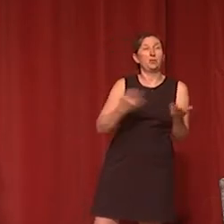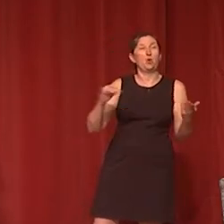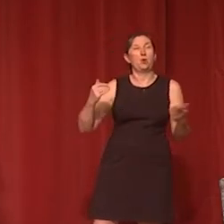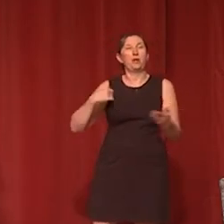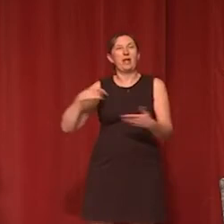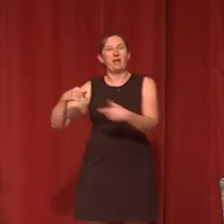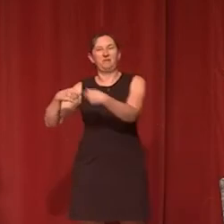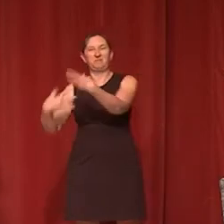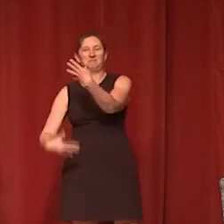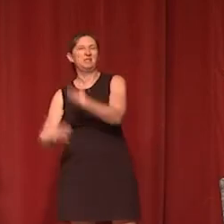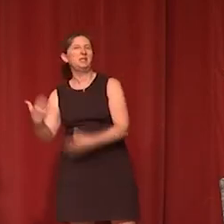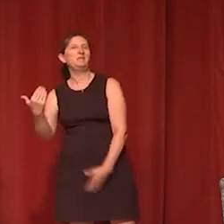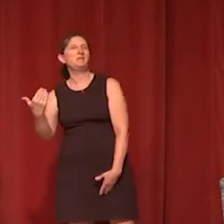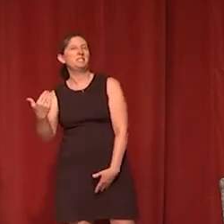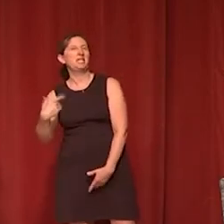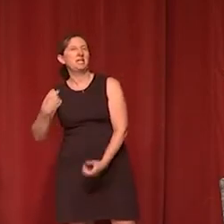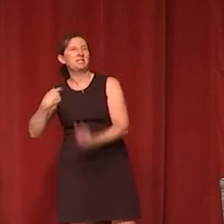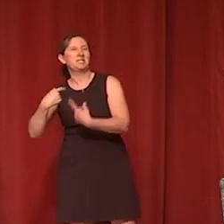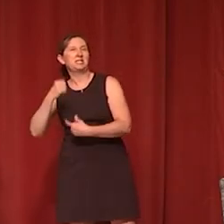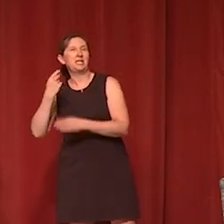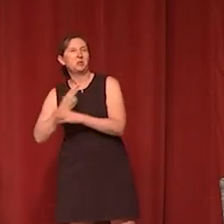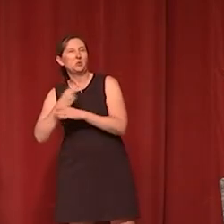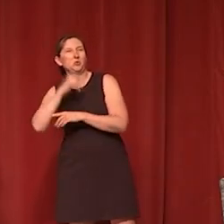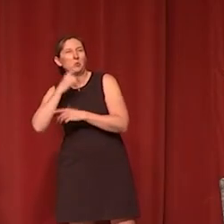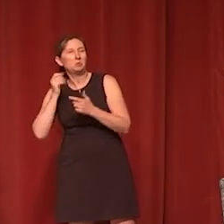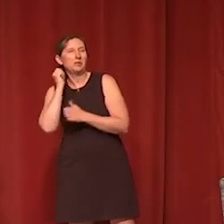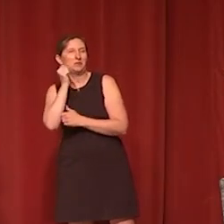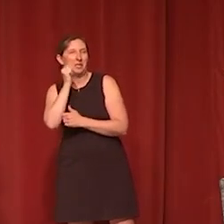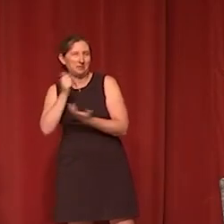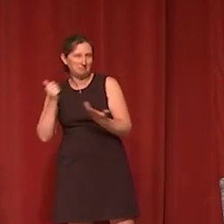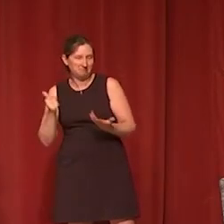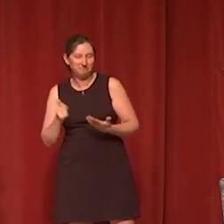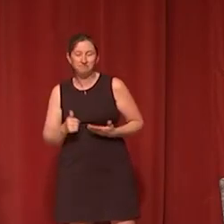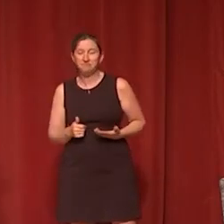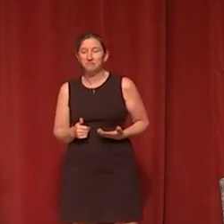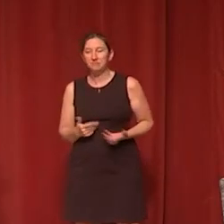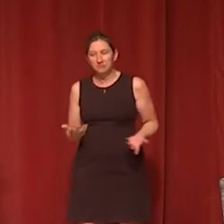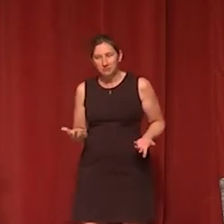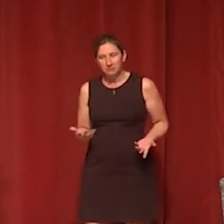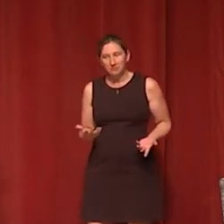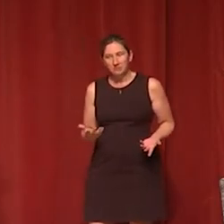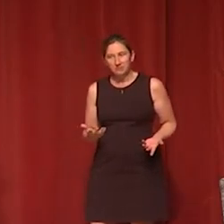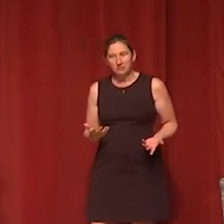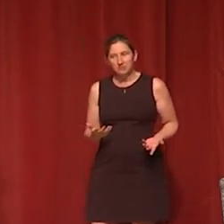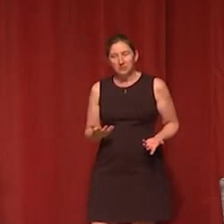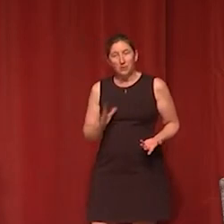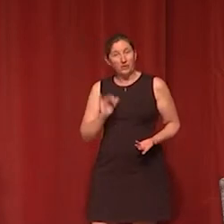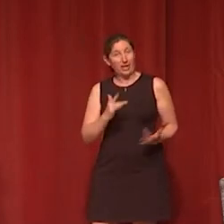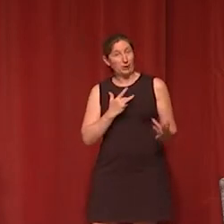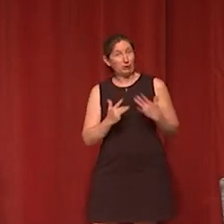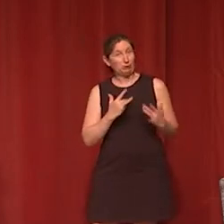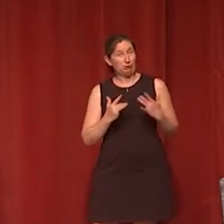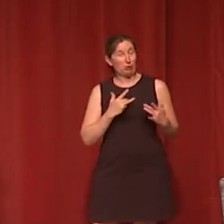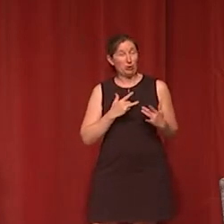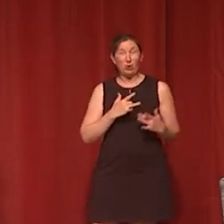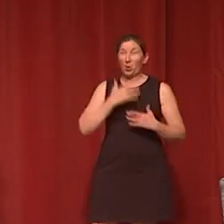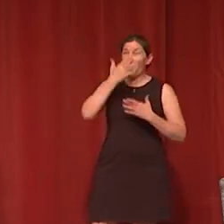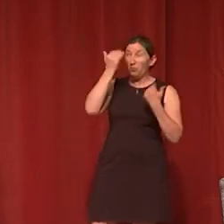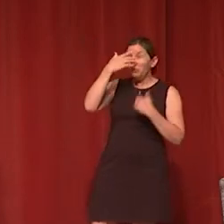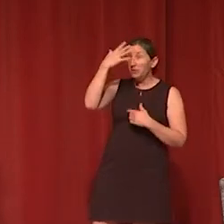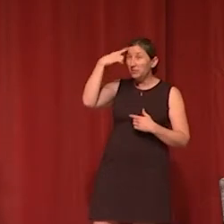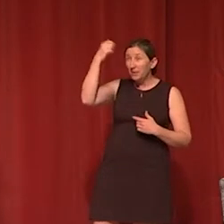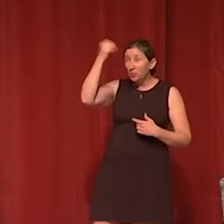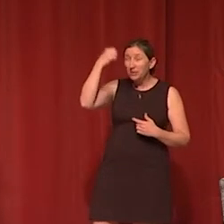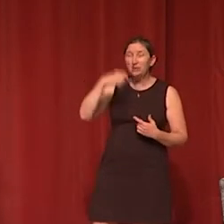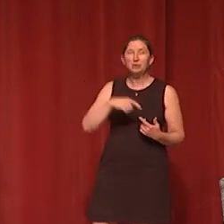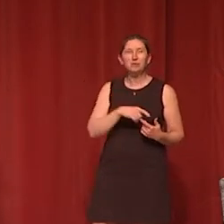identify probably two or three medications that probably could be causing what you're, you know, looking into. I think at times it's best